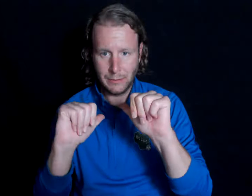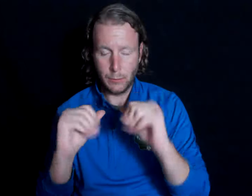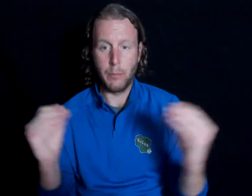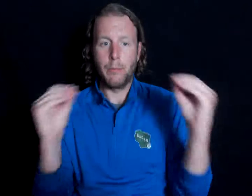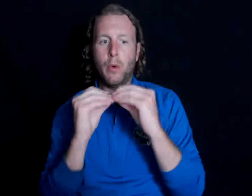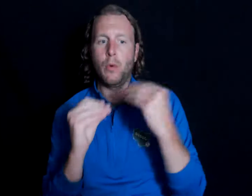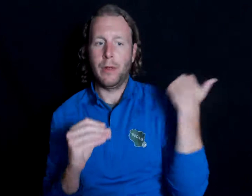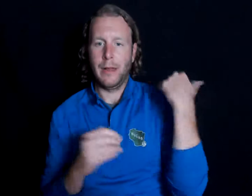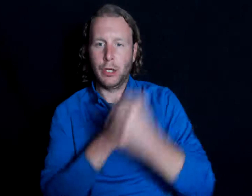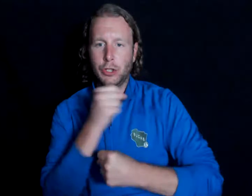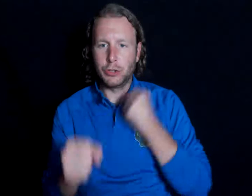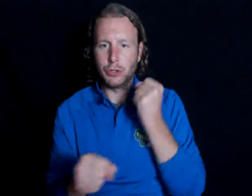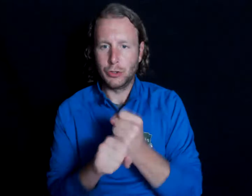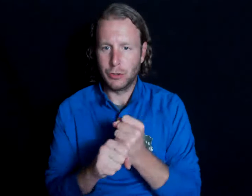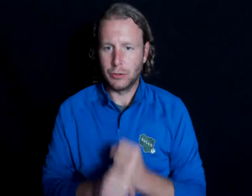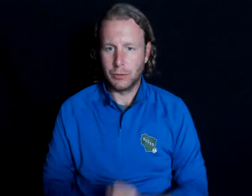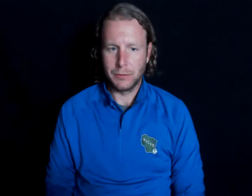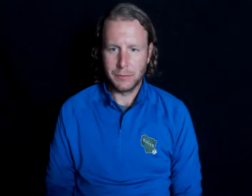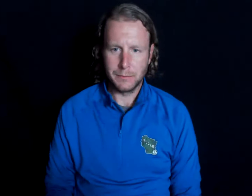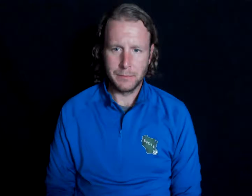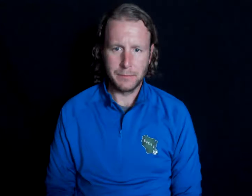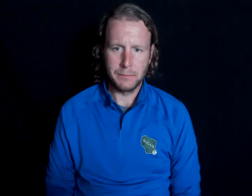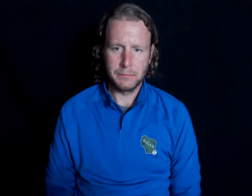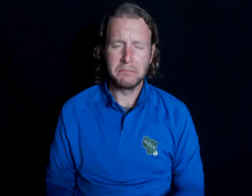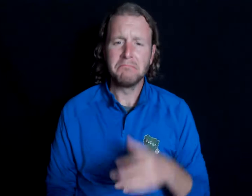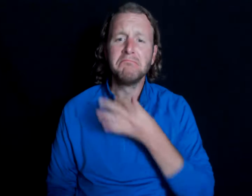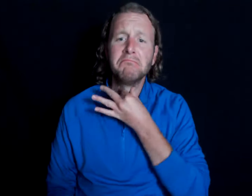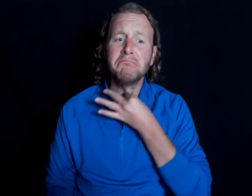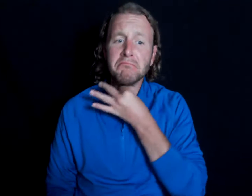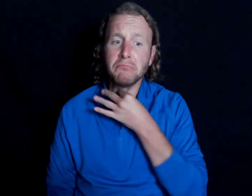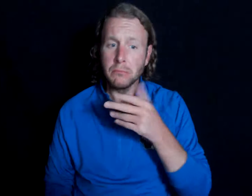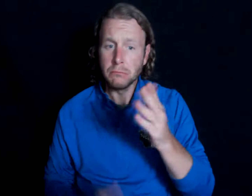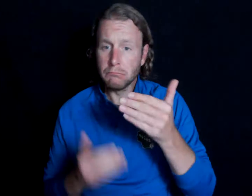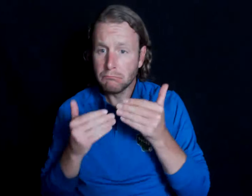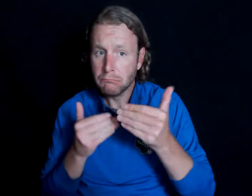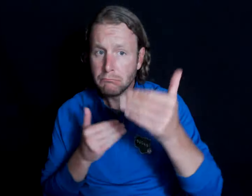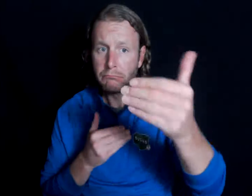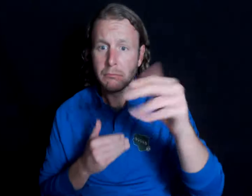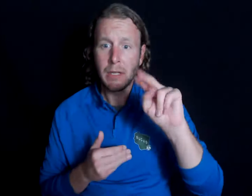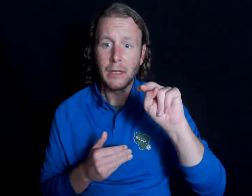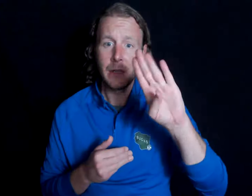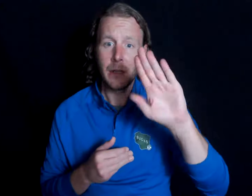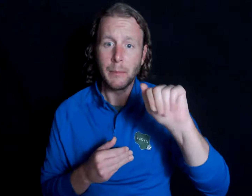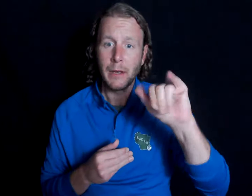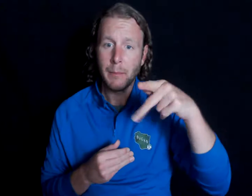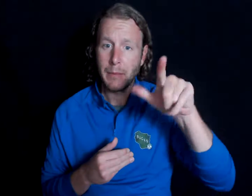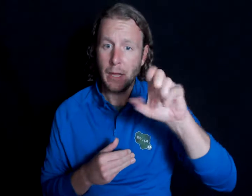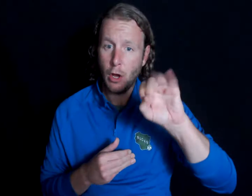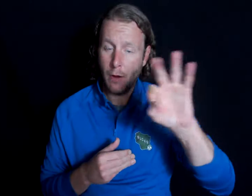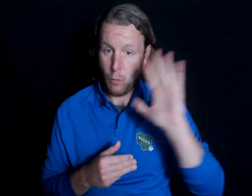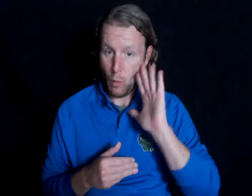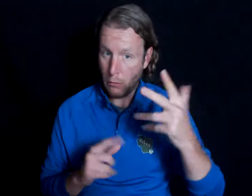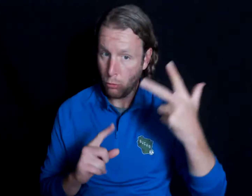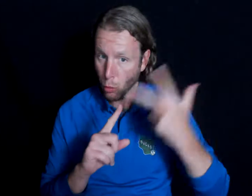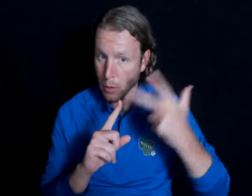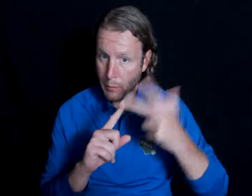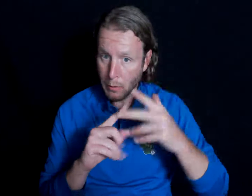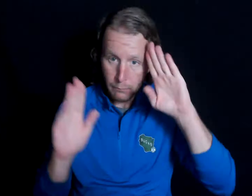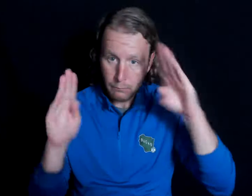How much of a story do you think that'll become as the playoffs wear on? It's always going to be something that these people talk about.